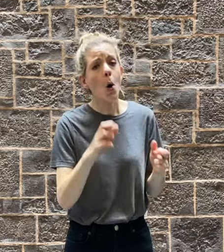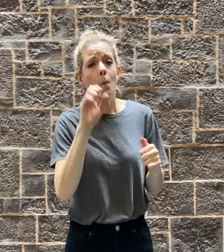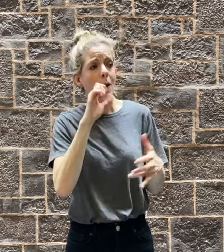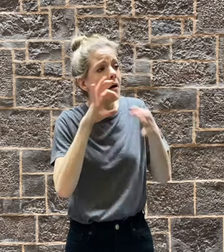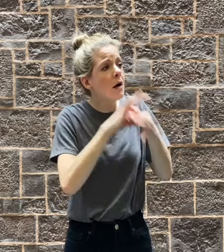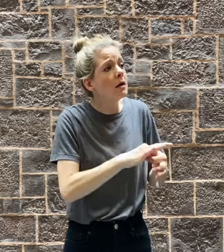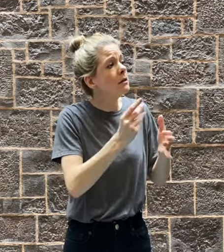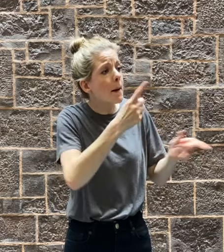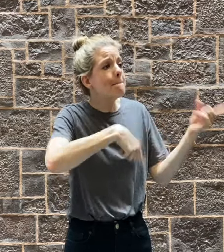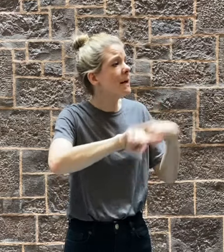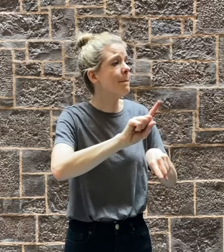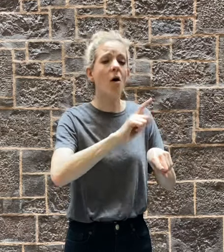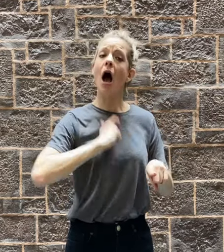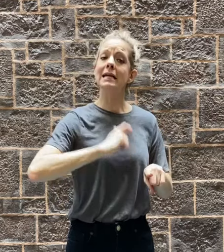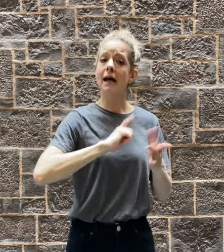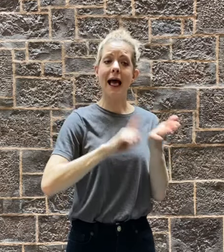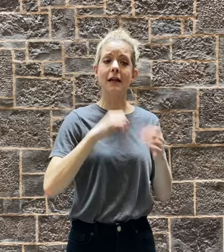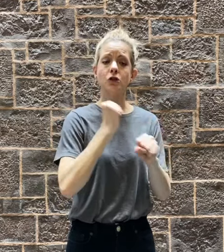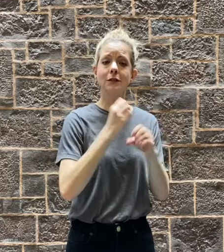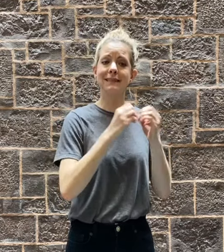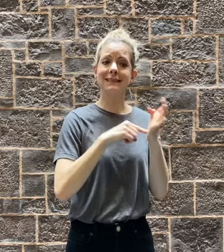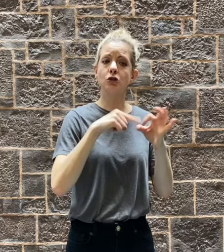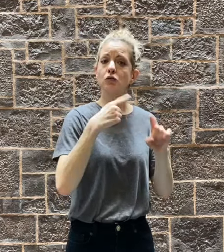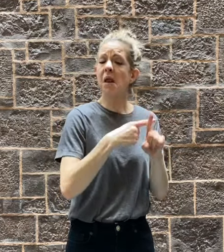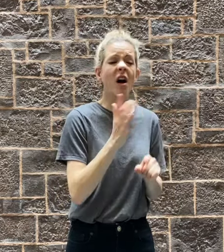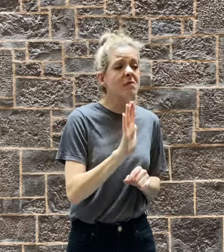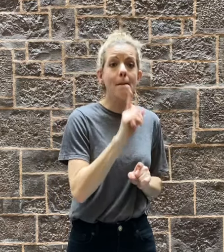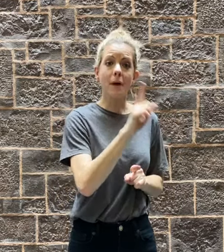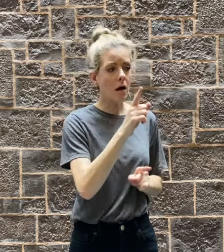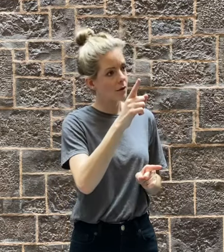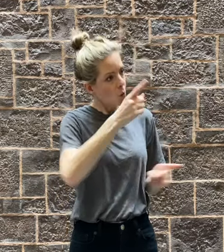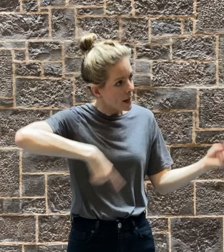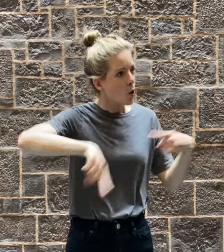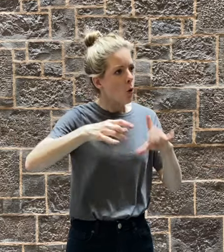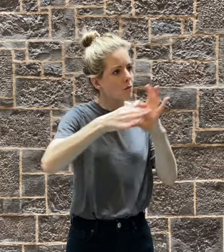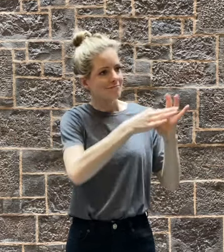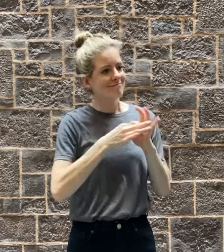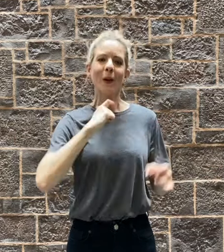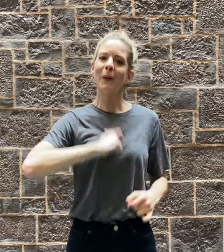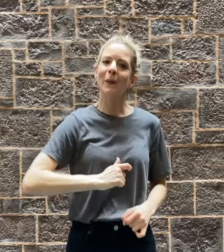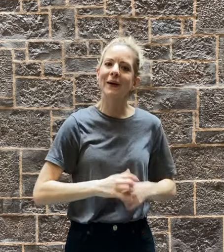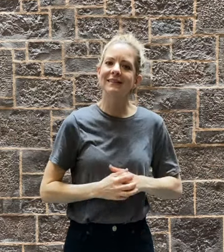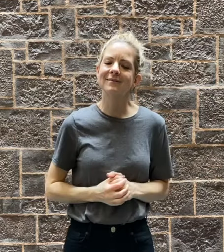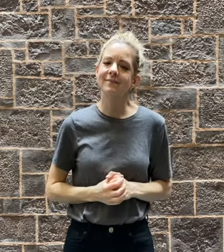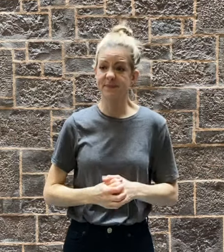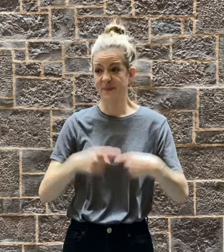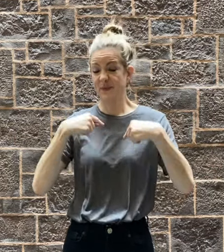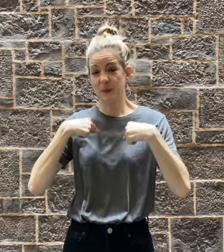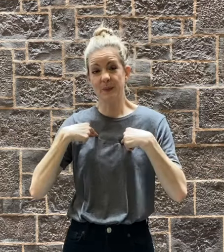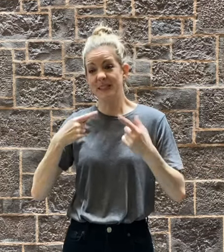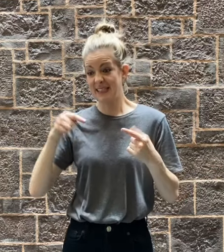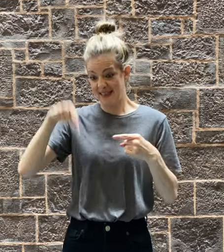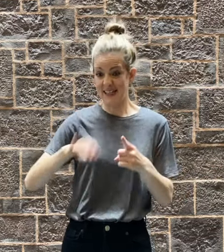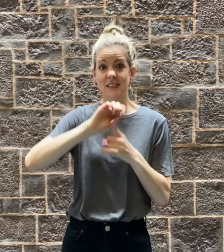but recognise some of the humanity coming through the story. For me, it's the legacy of it. It's that it's going to be a permanent exhibition, that